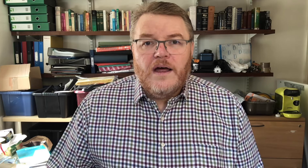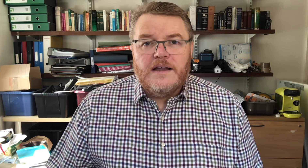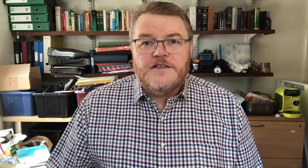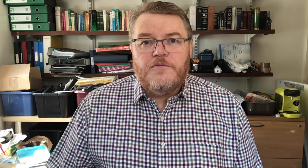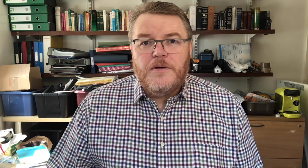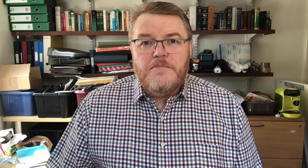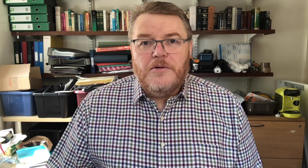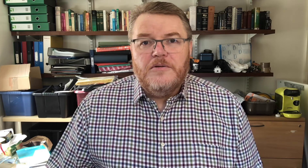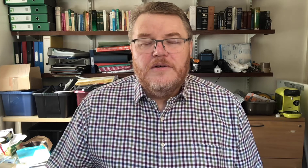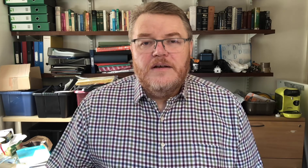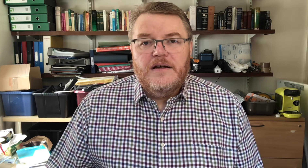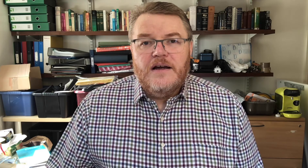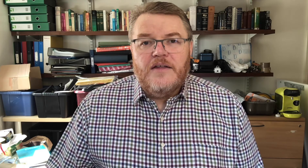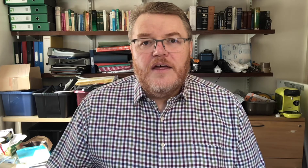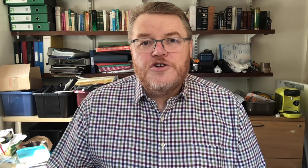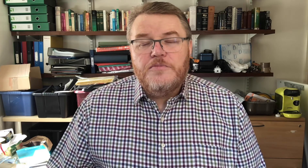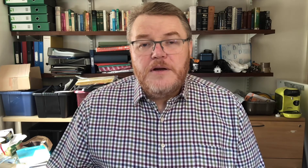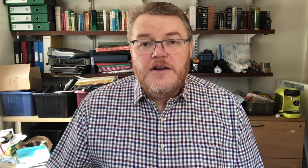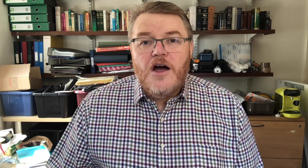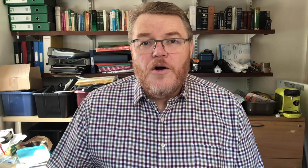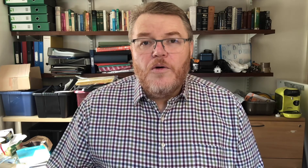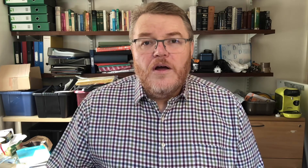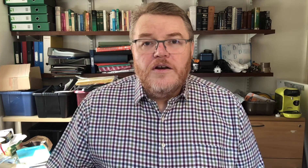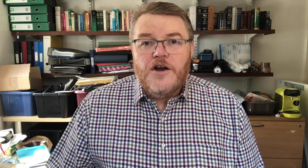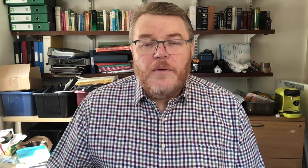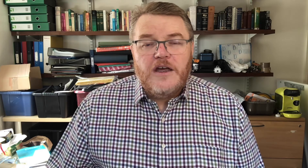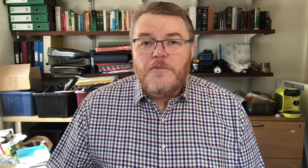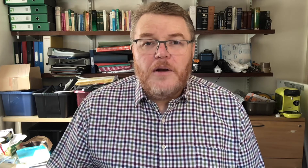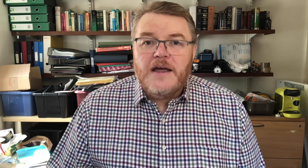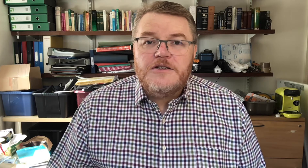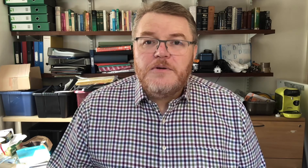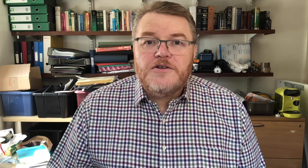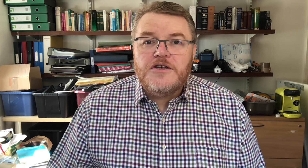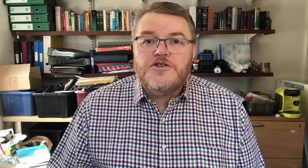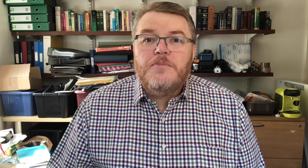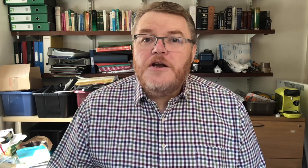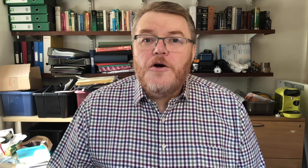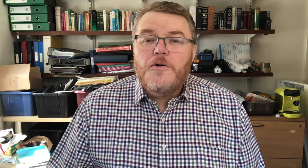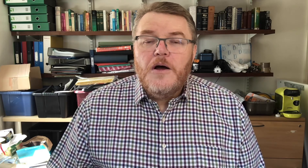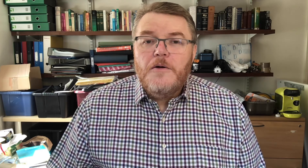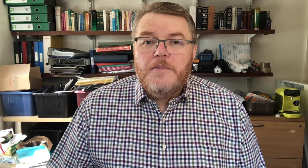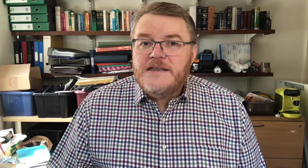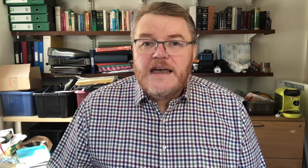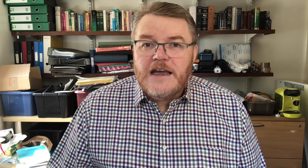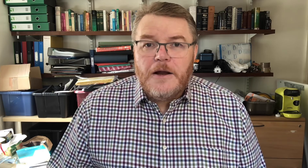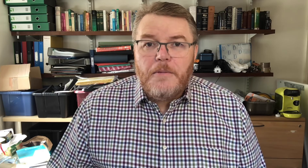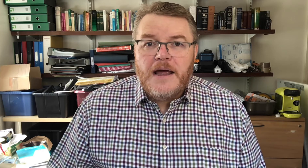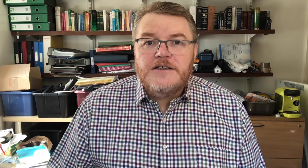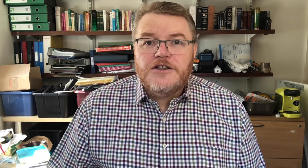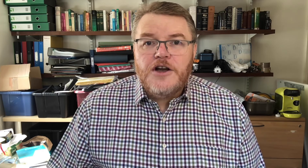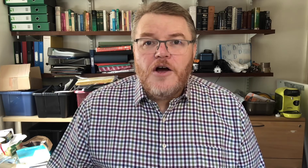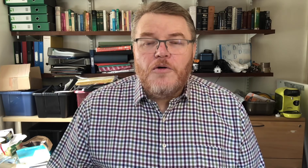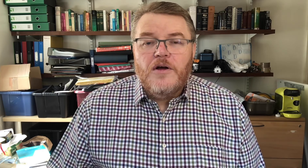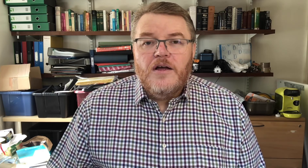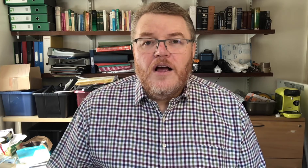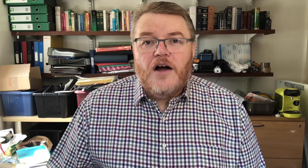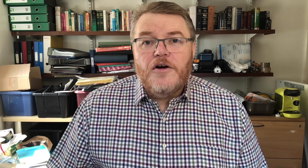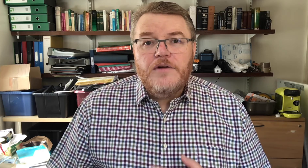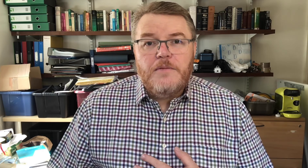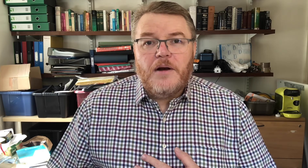kinds of people. And there should be no knowing your place, because there should be no particular place to know. Our only